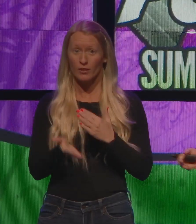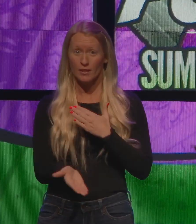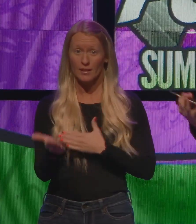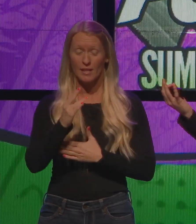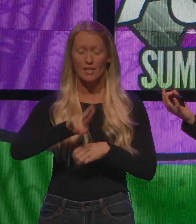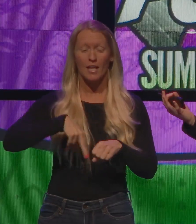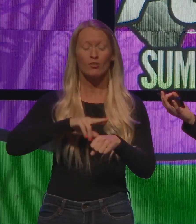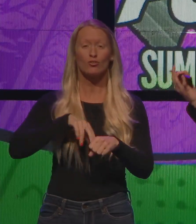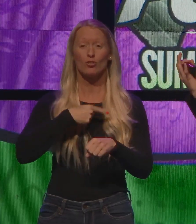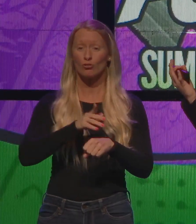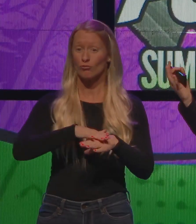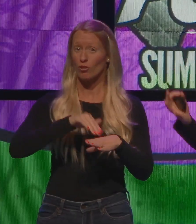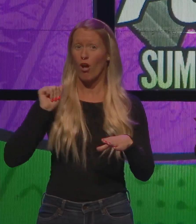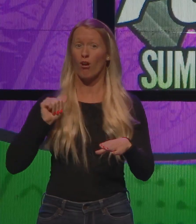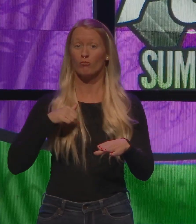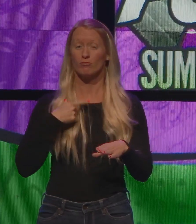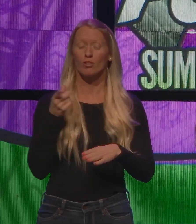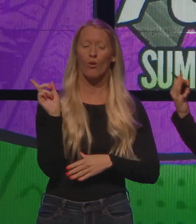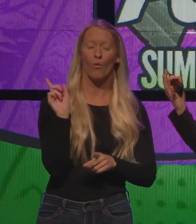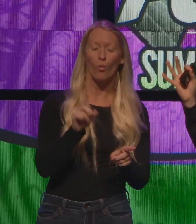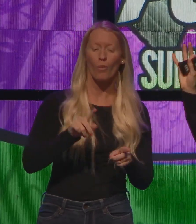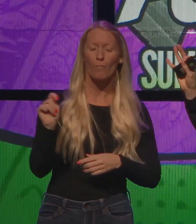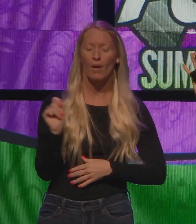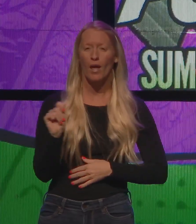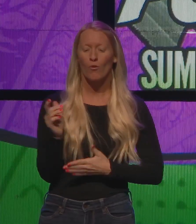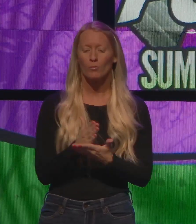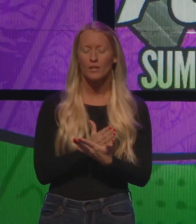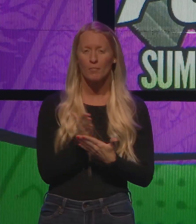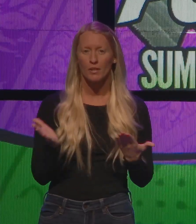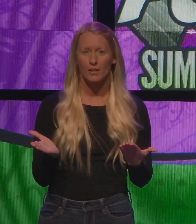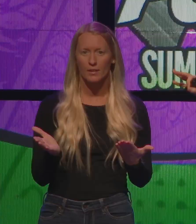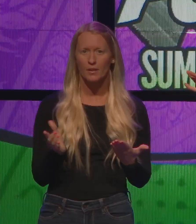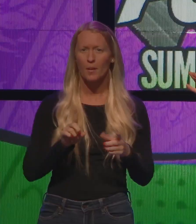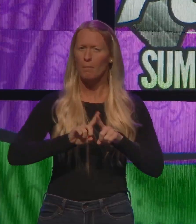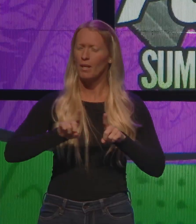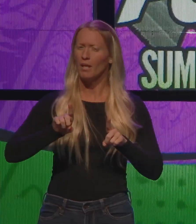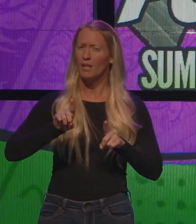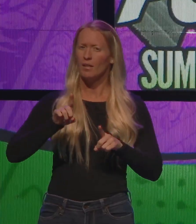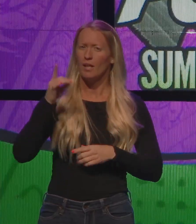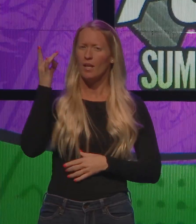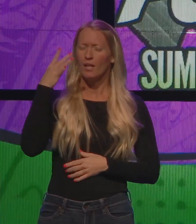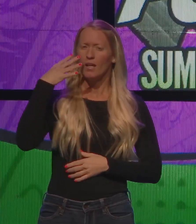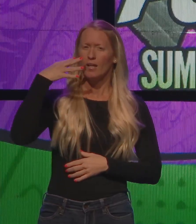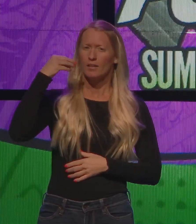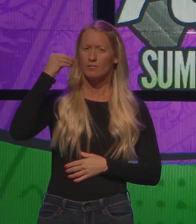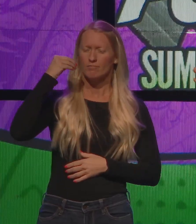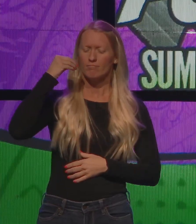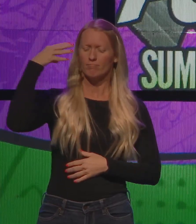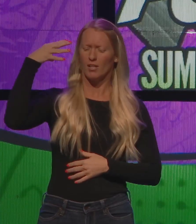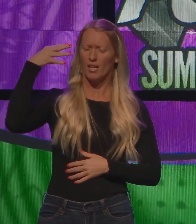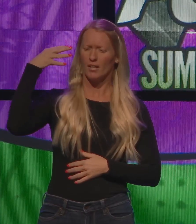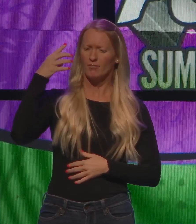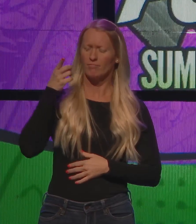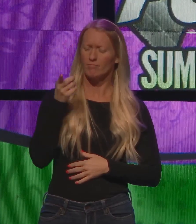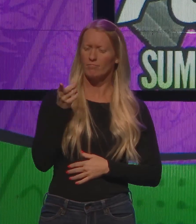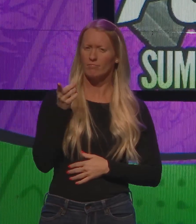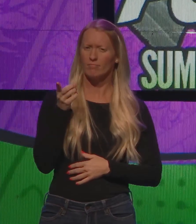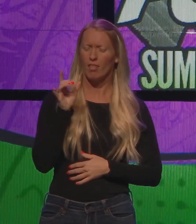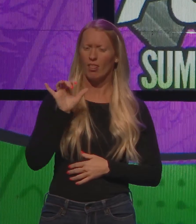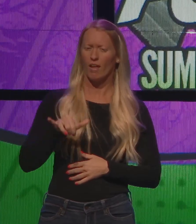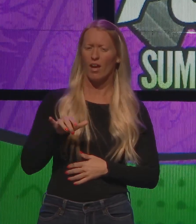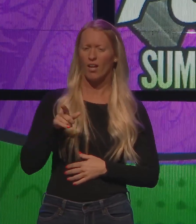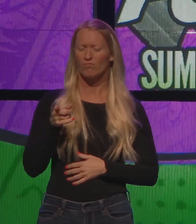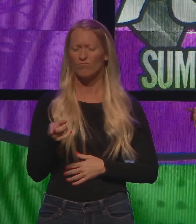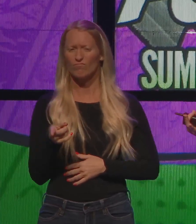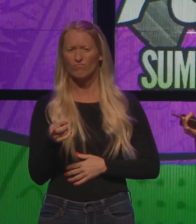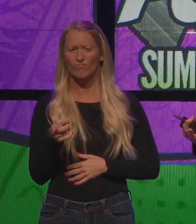And sometimes you got to go to the bathroom or something, right? So I'm just like, but the light was on. That was just, something was off about that. So I'm